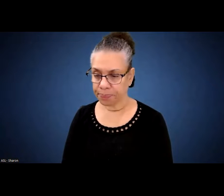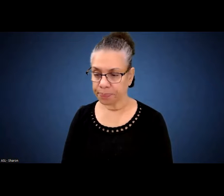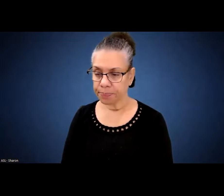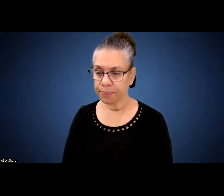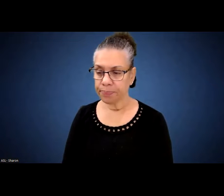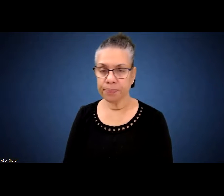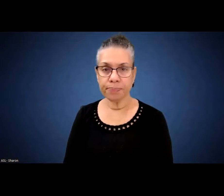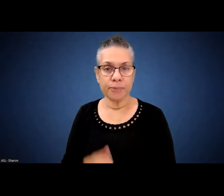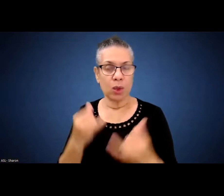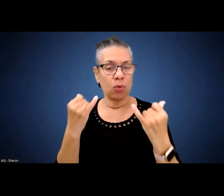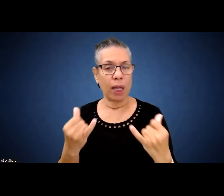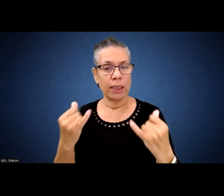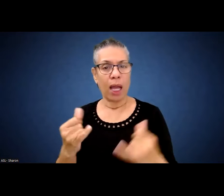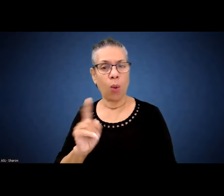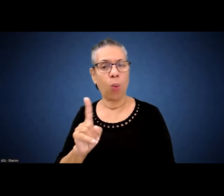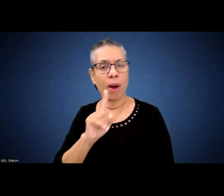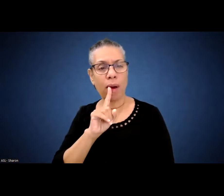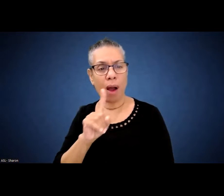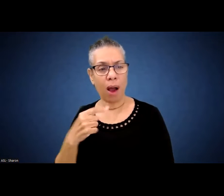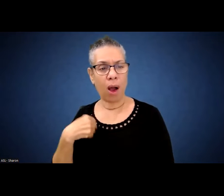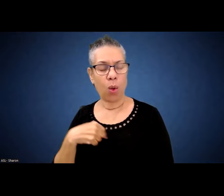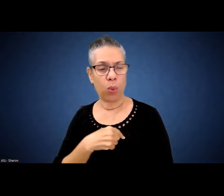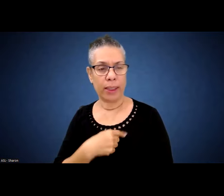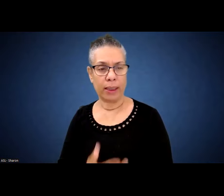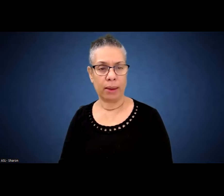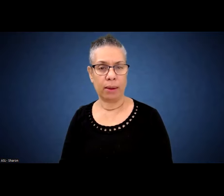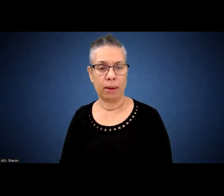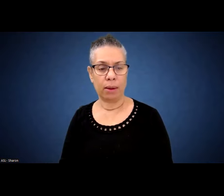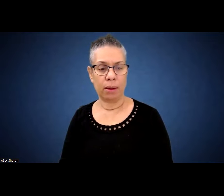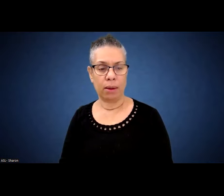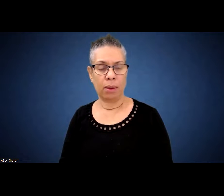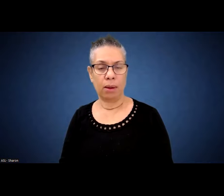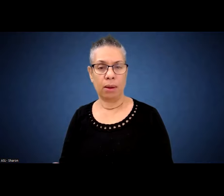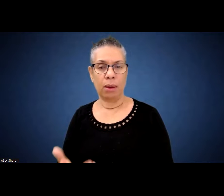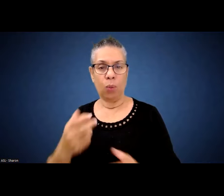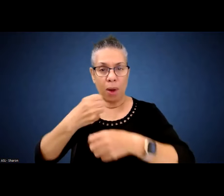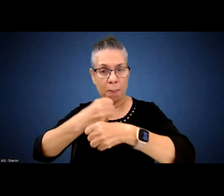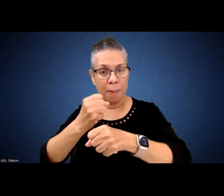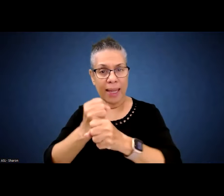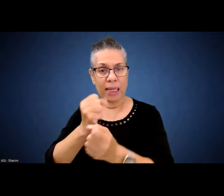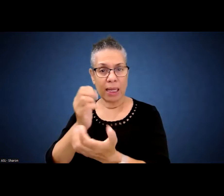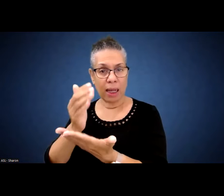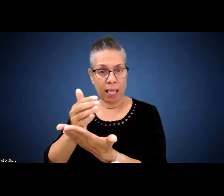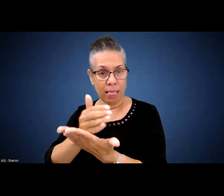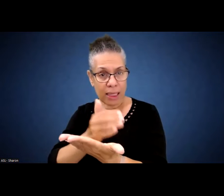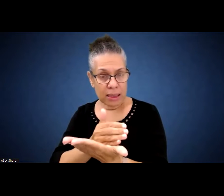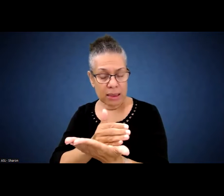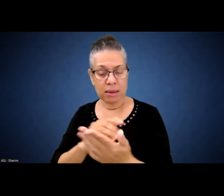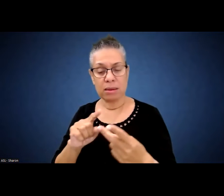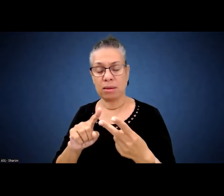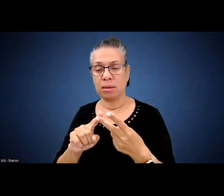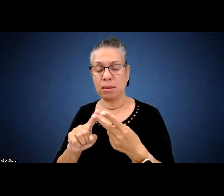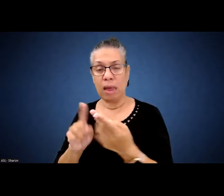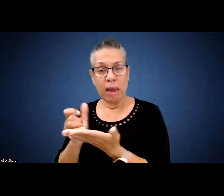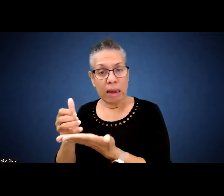where are we at right now? It seems to me like where we're at right now is formulating the list, gathering a few